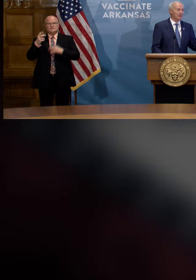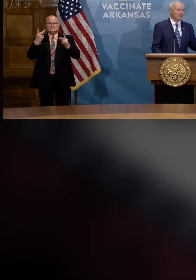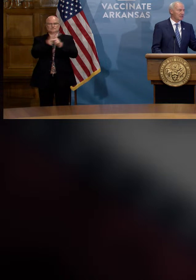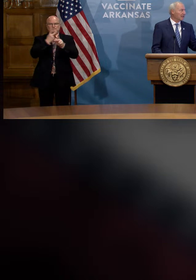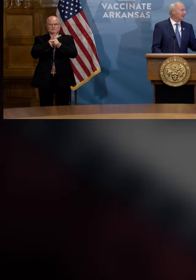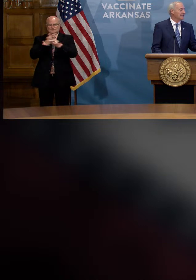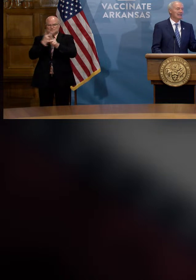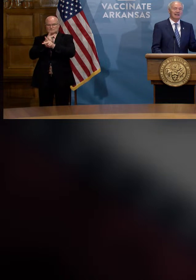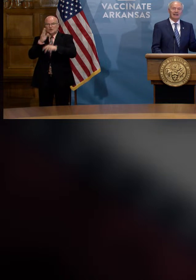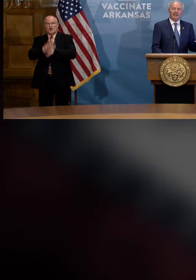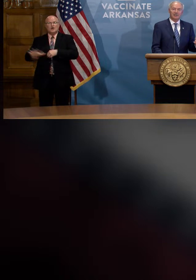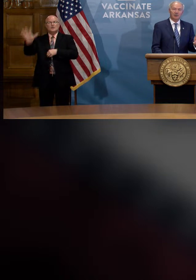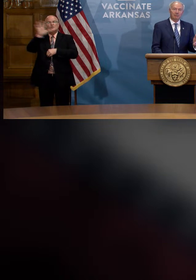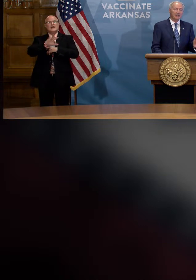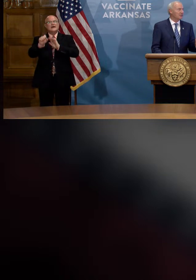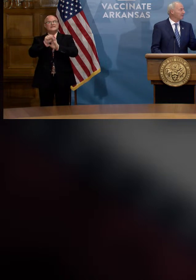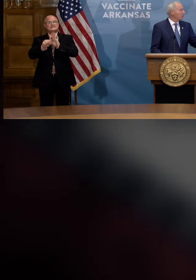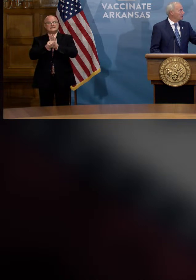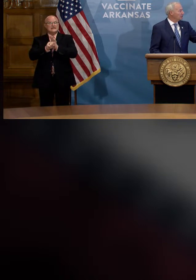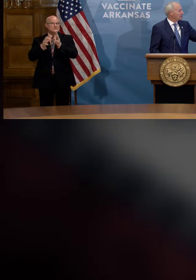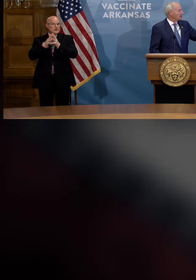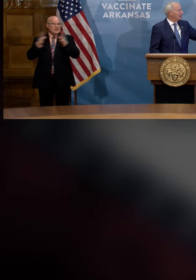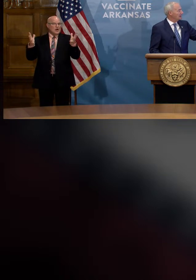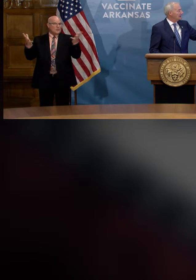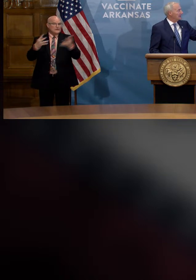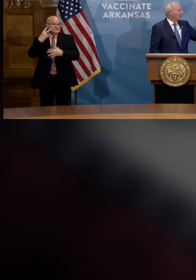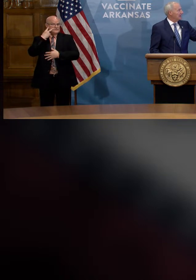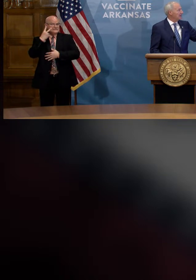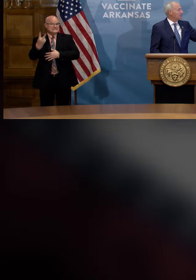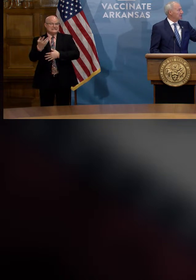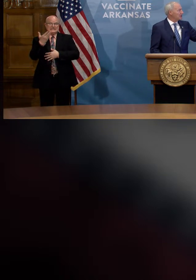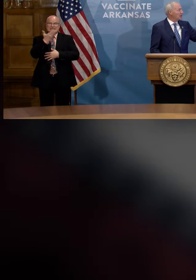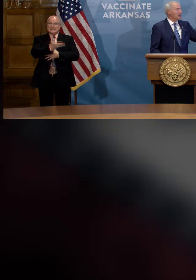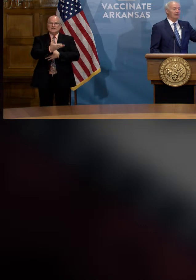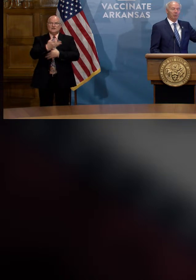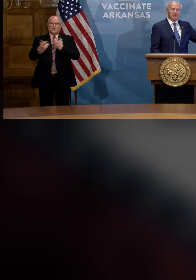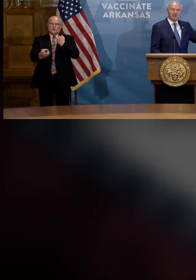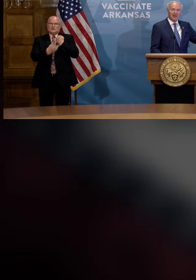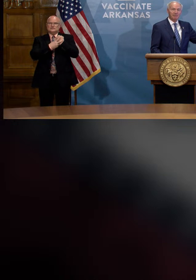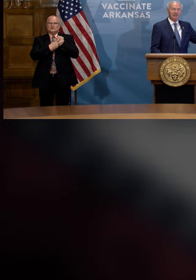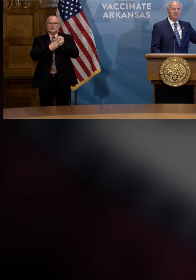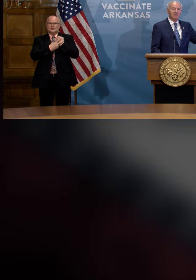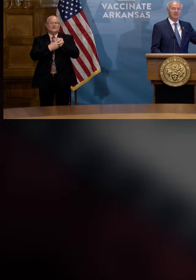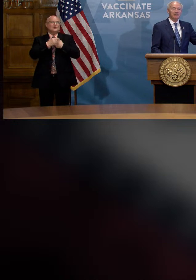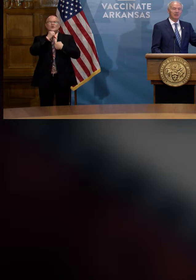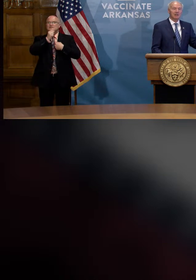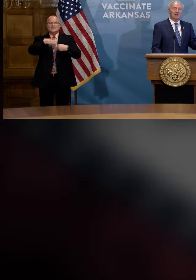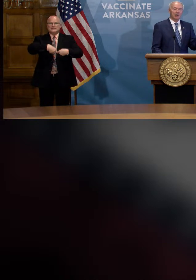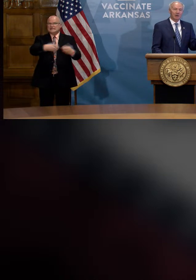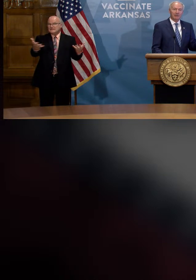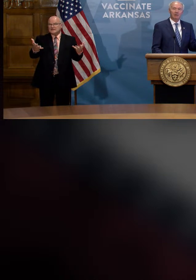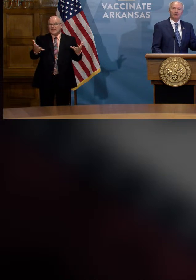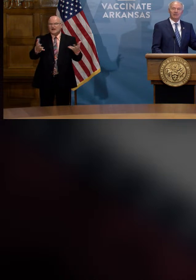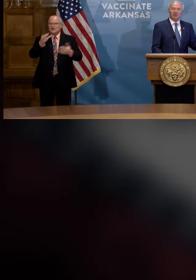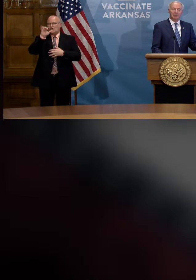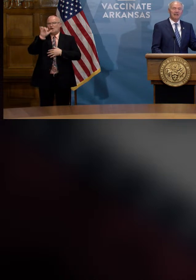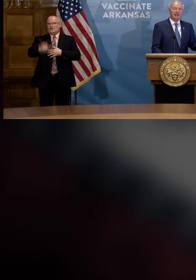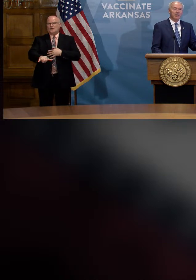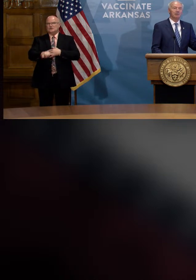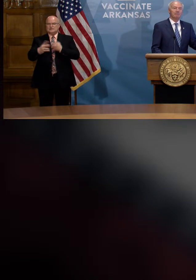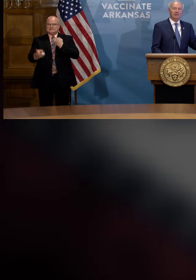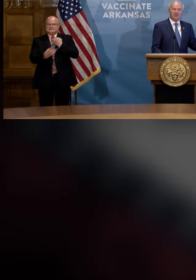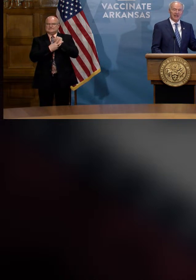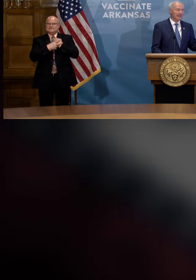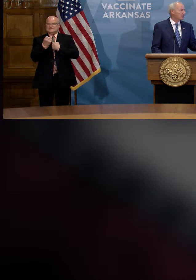that across the state. And so much of what you see in the reserve or what's not been administered are those that are